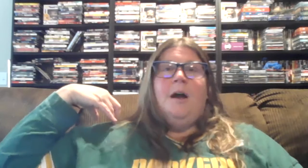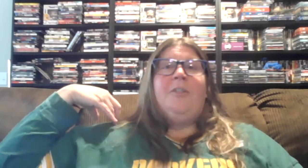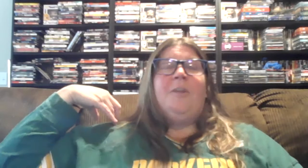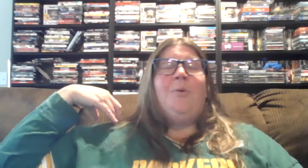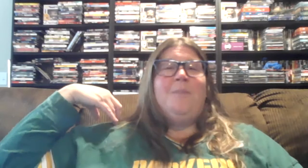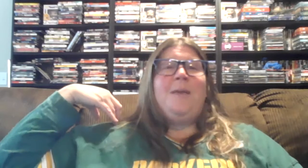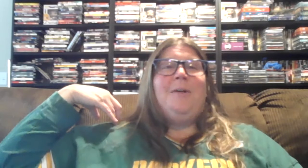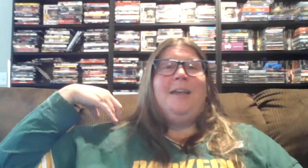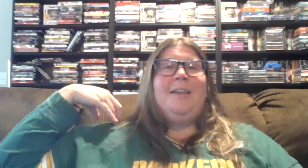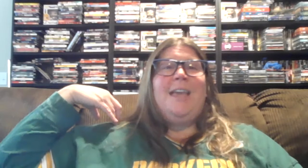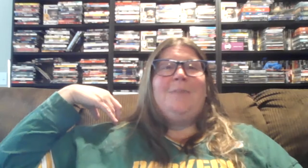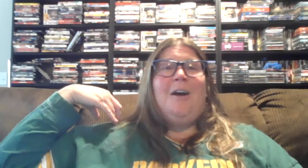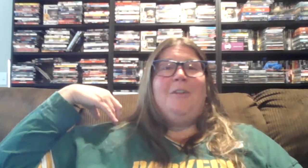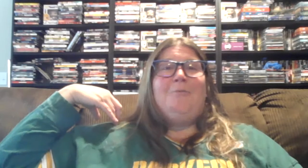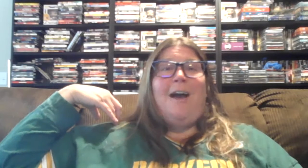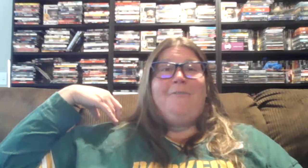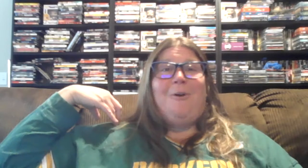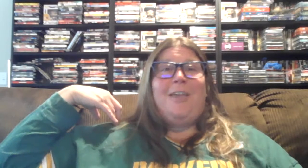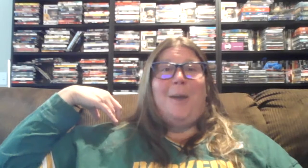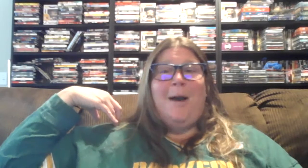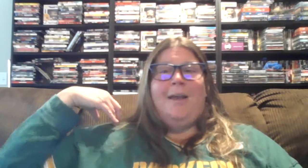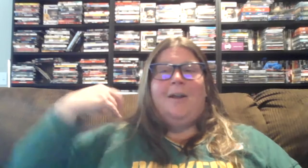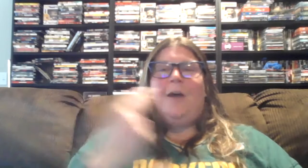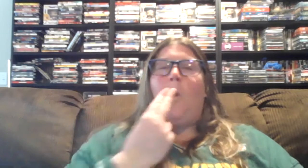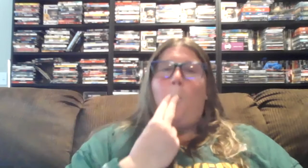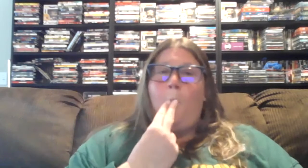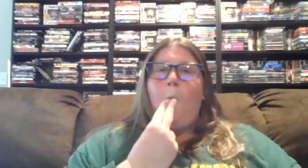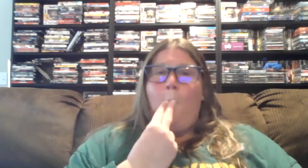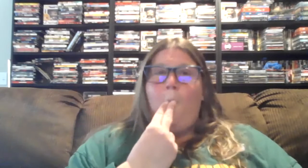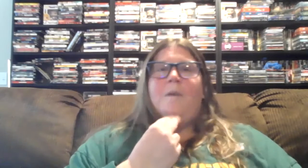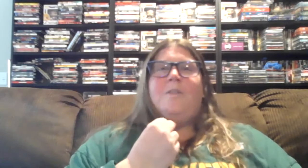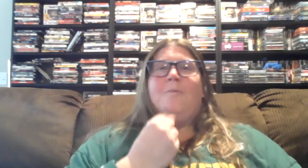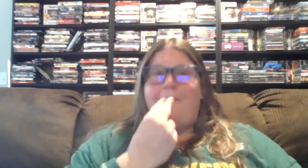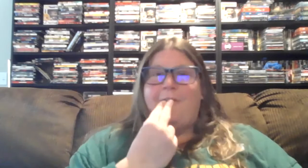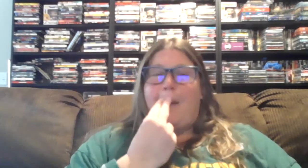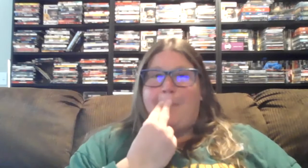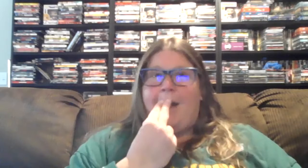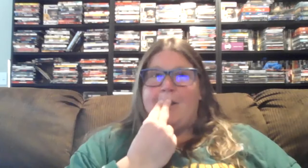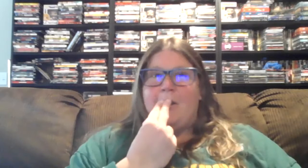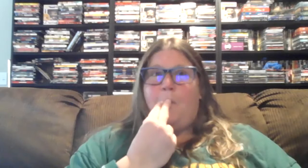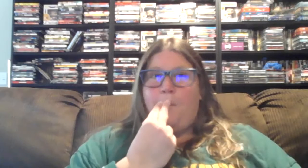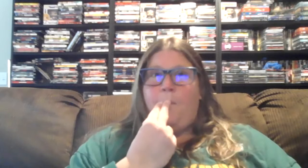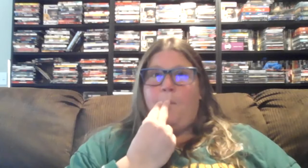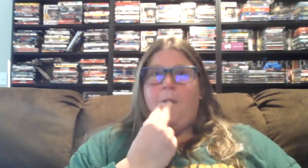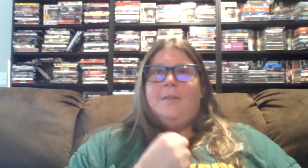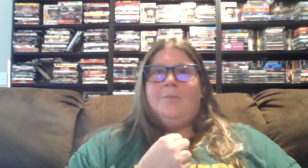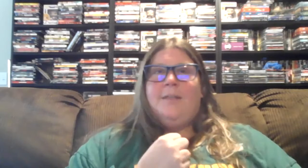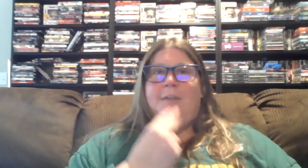Other important people in a game are the ref or the umpire, the ref or the umpire. That's what how they